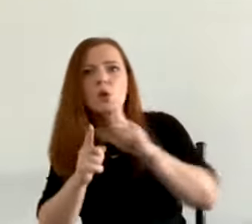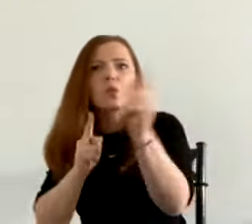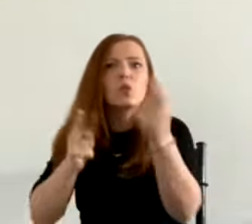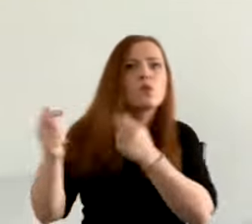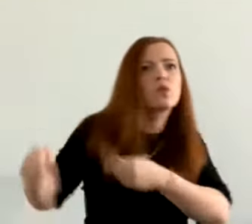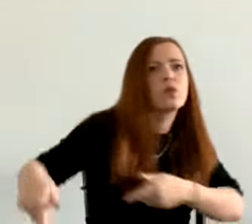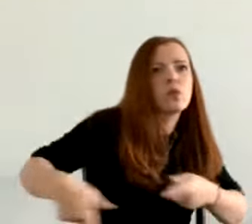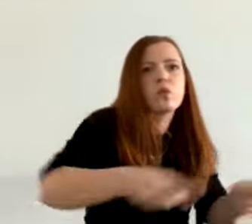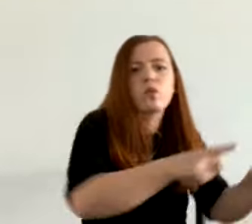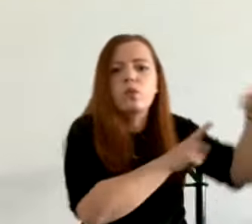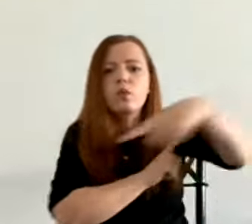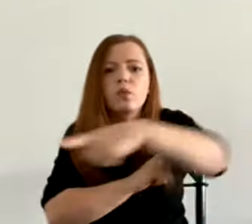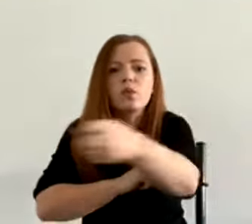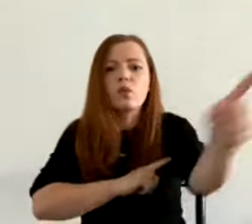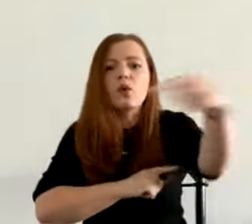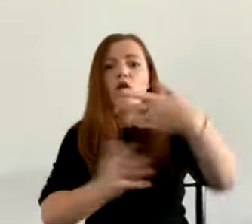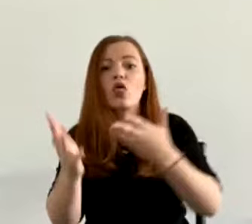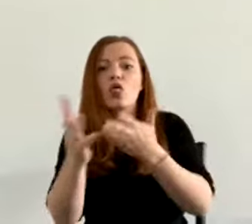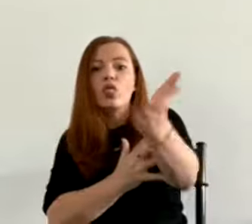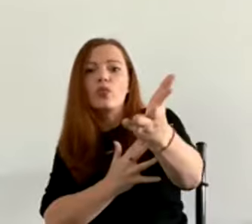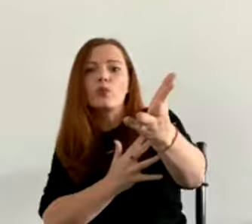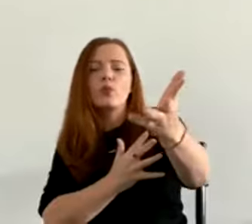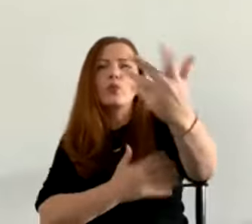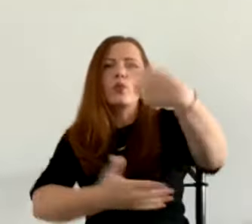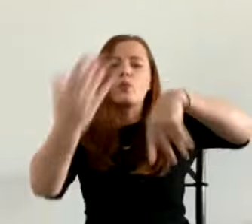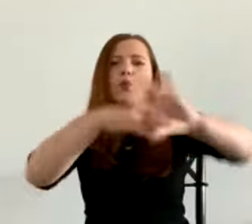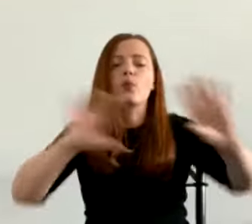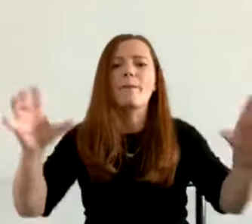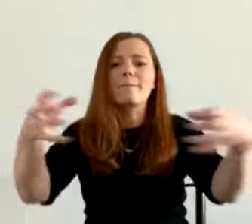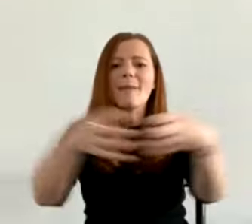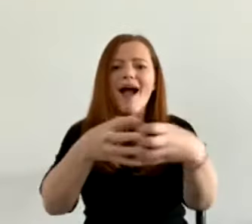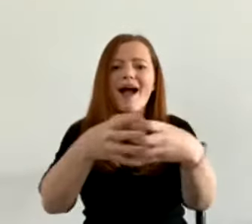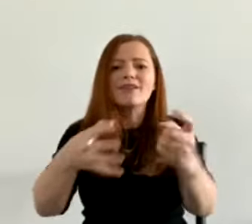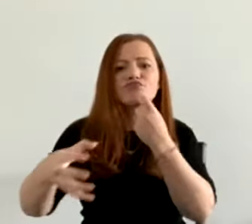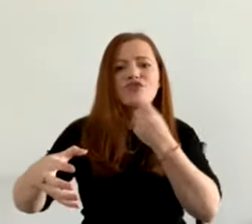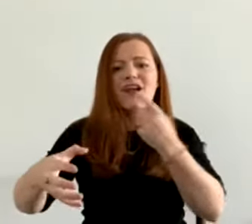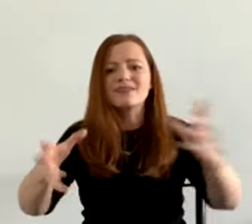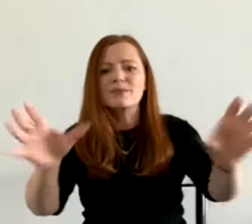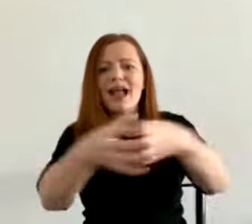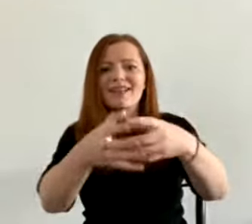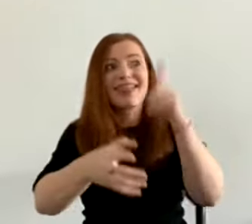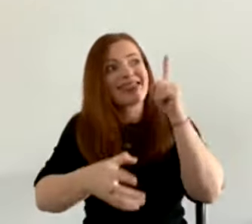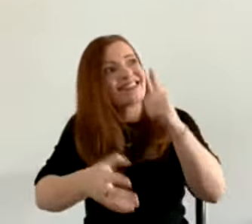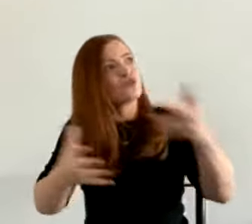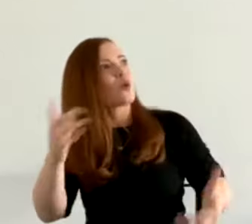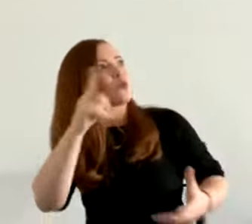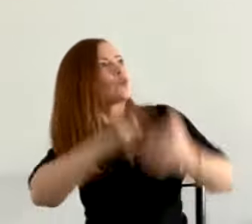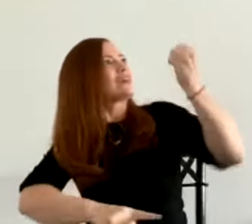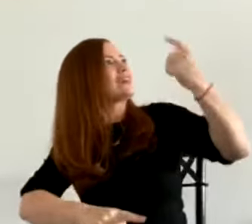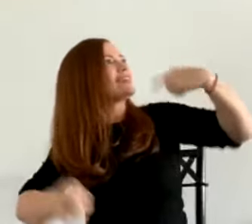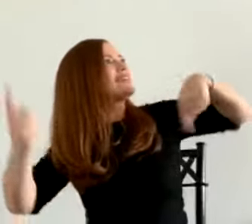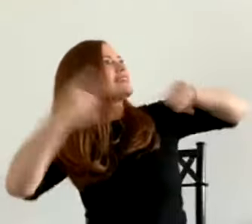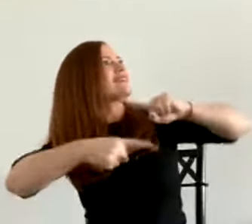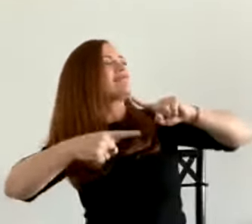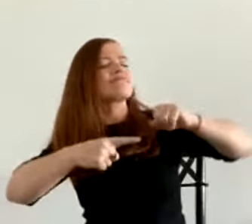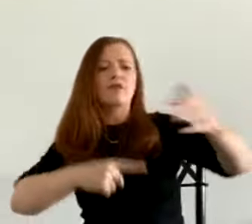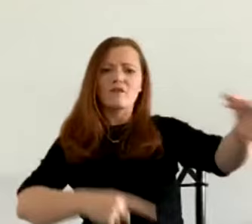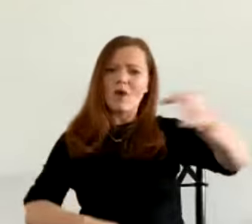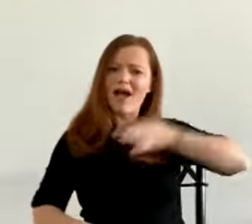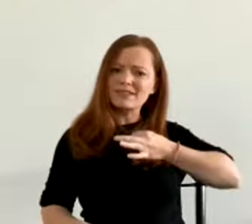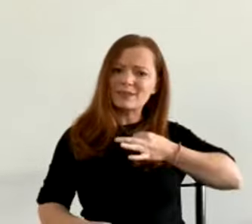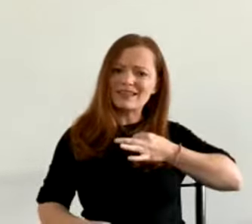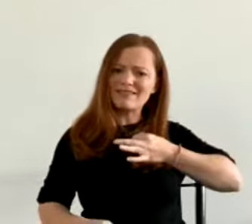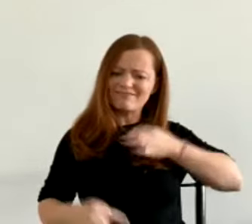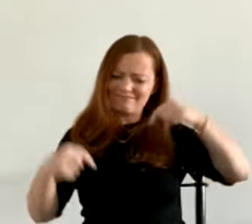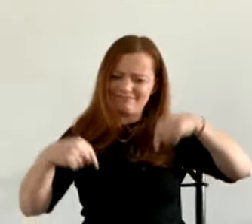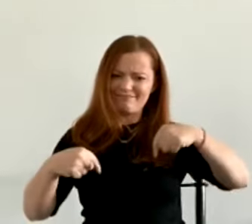play for us. Do you hear it? This is where we won the city. If you ask me, is it still running? If our